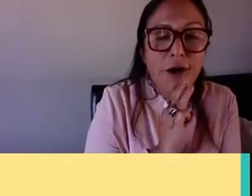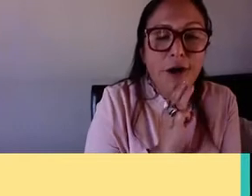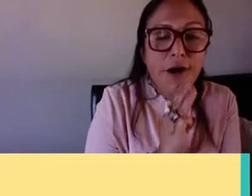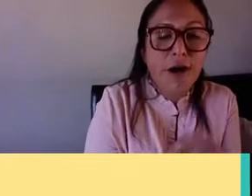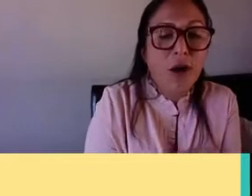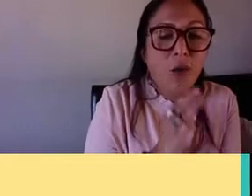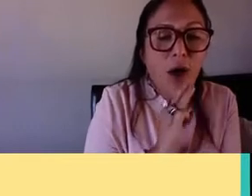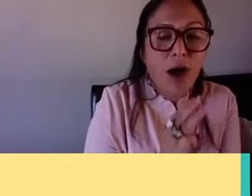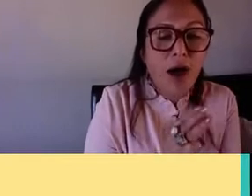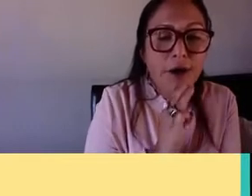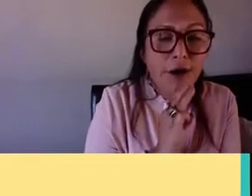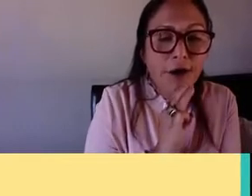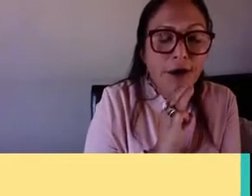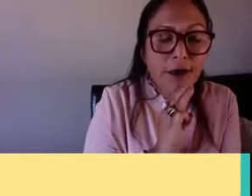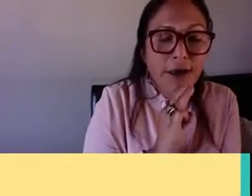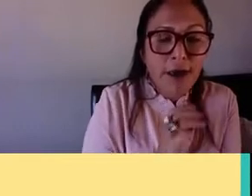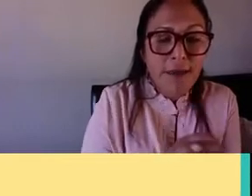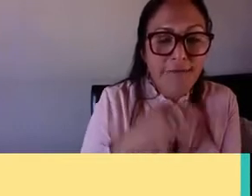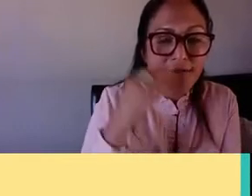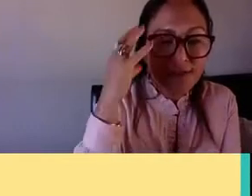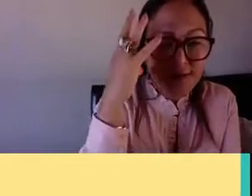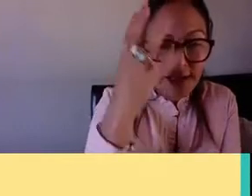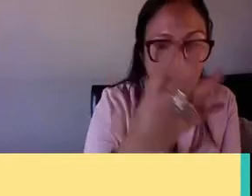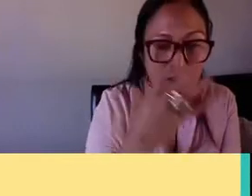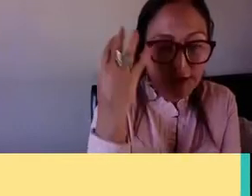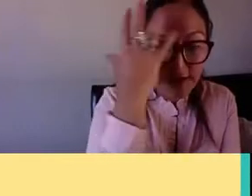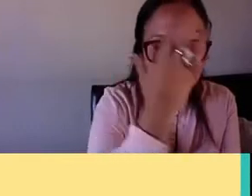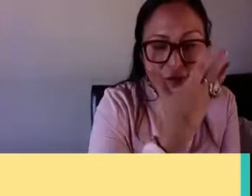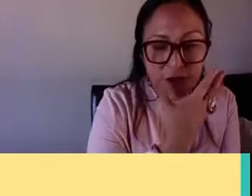Water, water. Emphasizing that